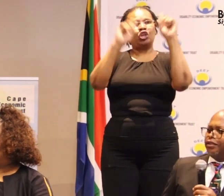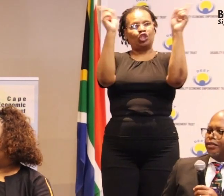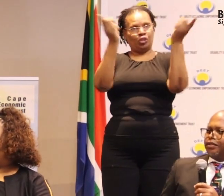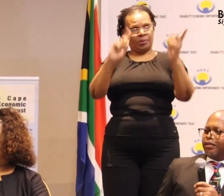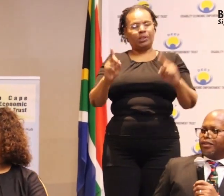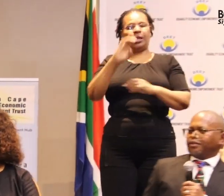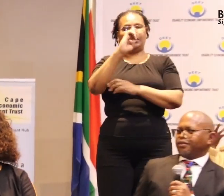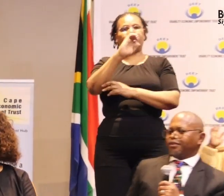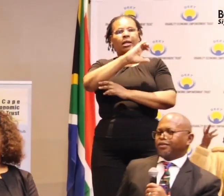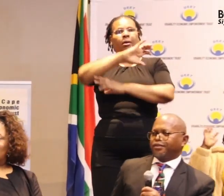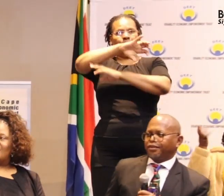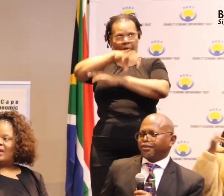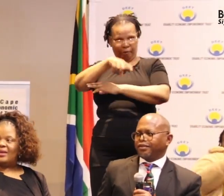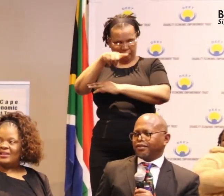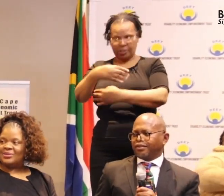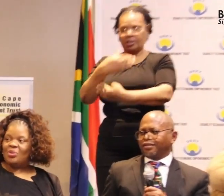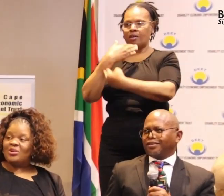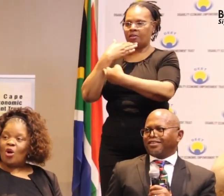much.